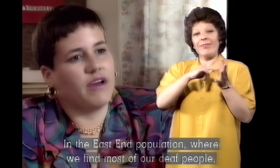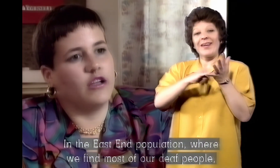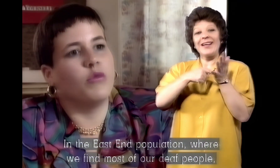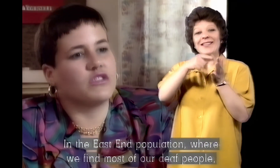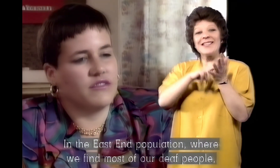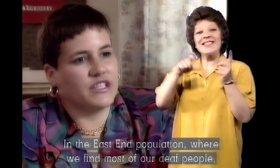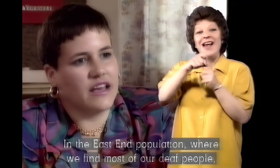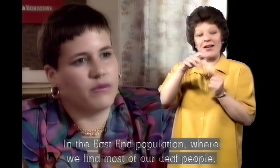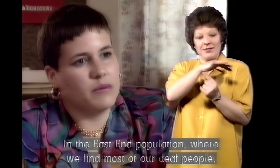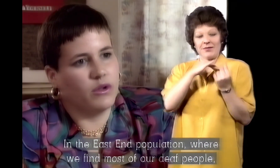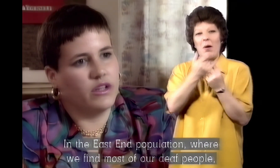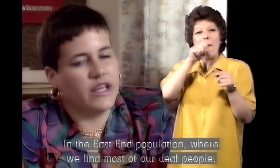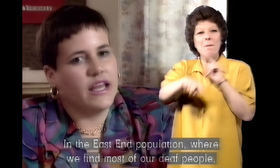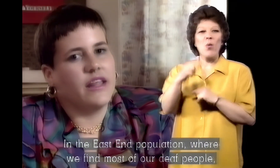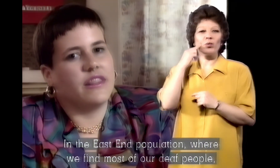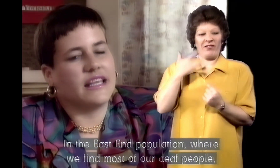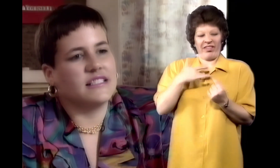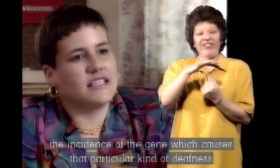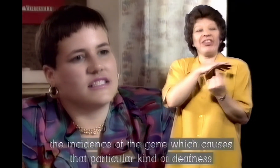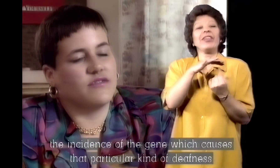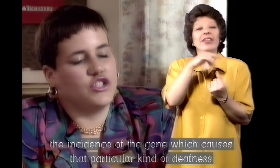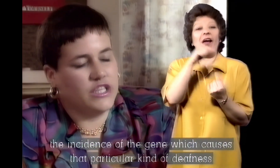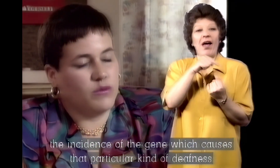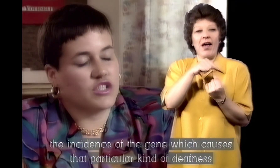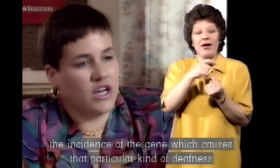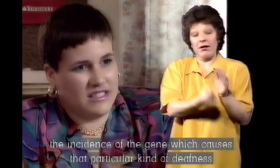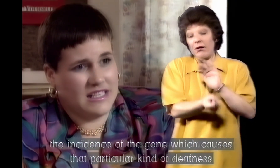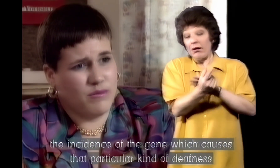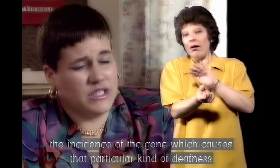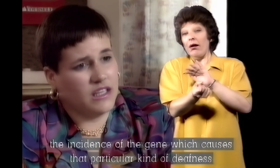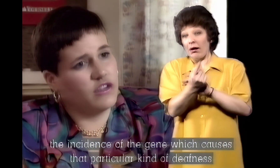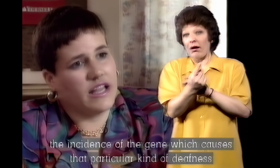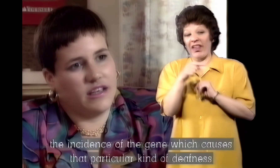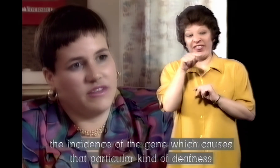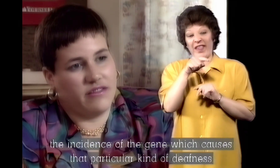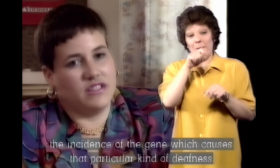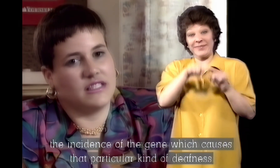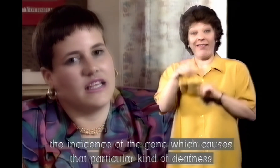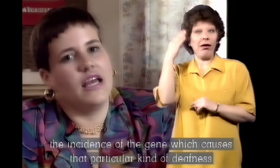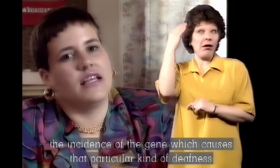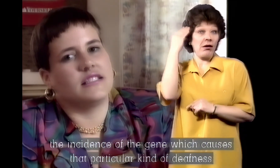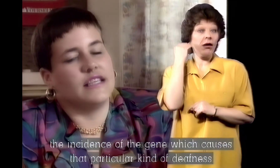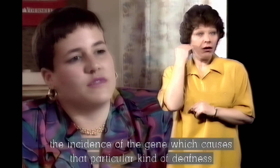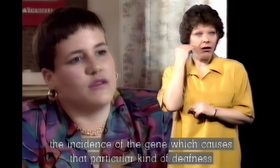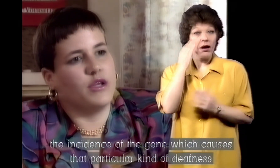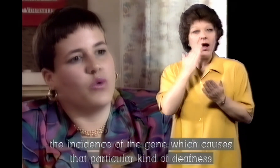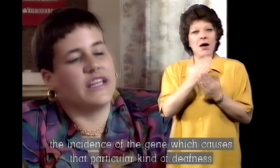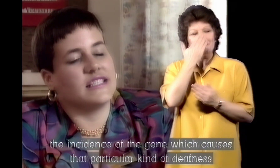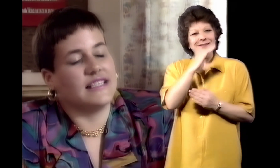find most of our deaf people, the incidence of the gene which causes that particular kind of deafness seems to be 1 in